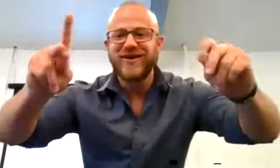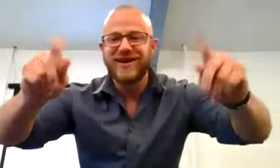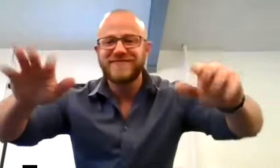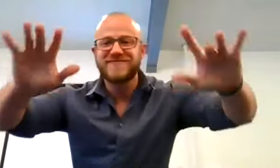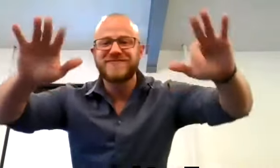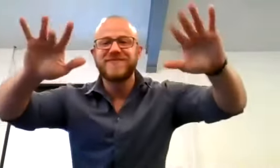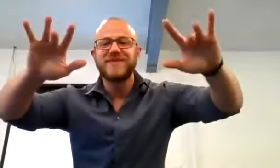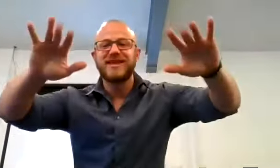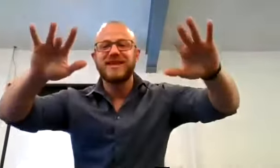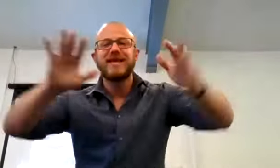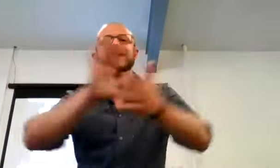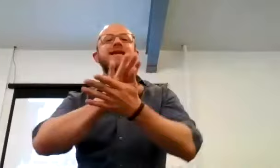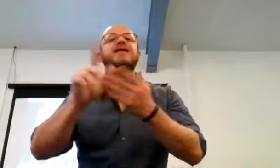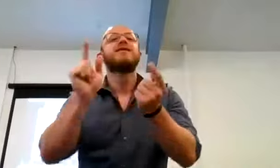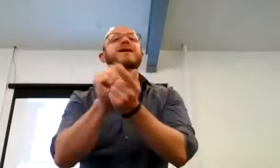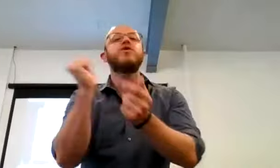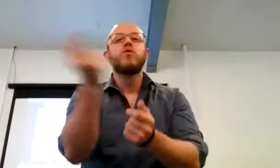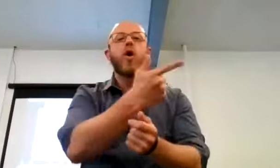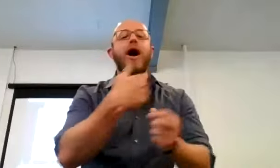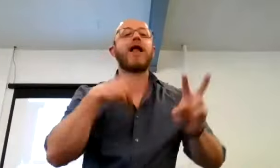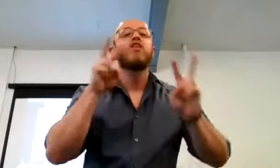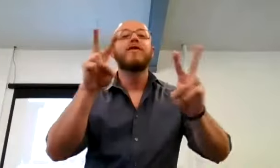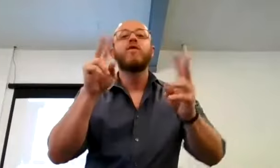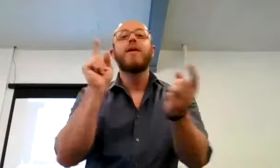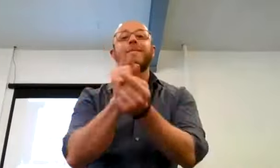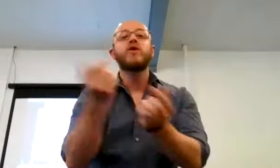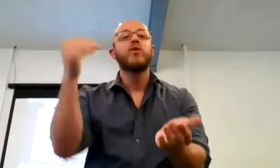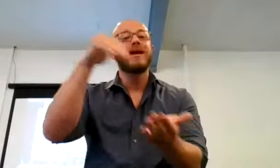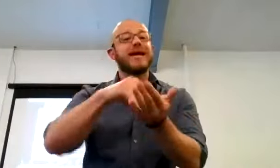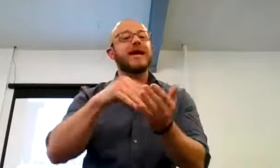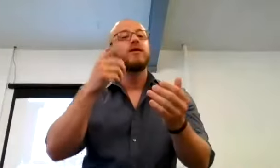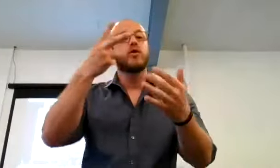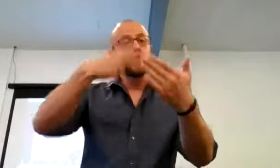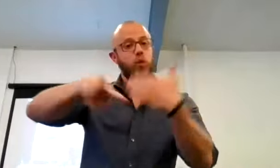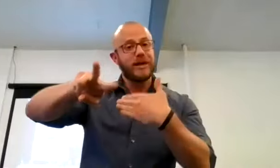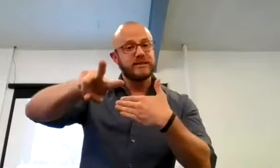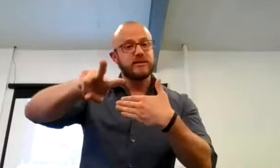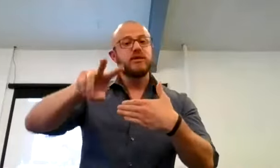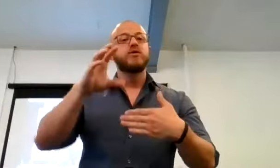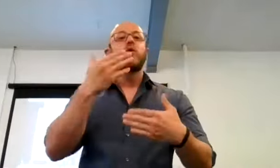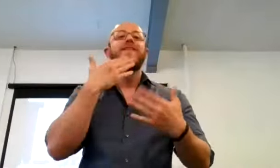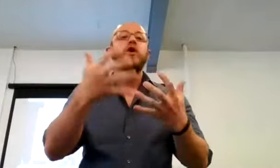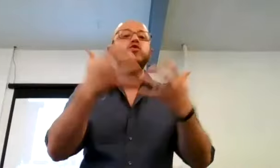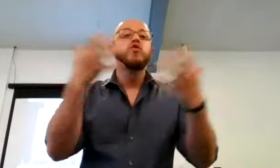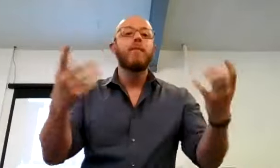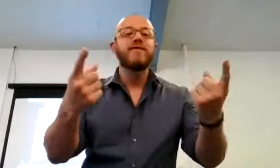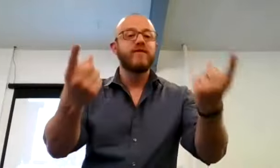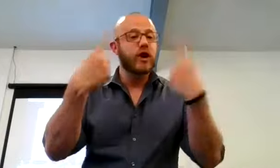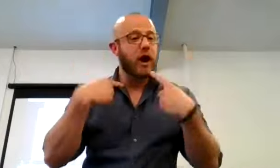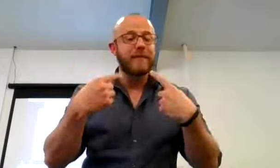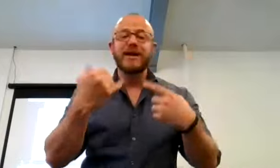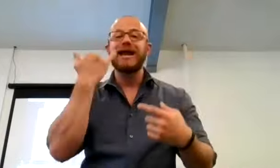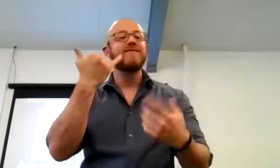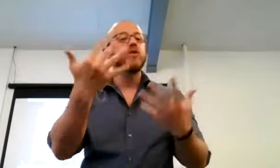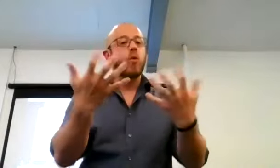Okay, all right. Okay, so it's nice to meet you all. I look forward to meeting you all again in 2 weeks, okay? Thank you so much for